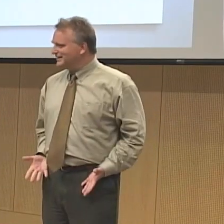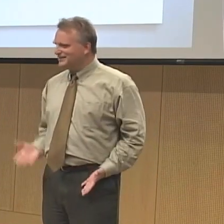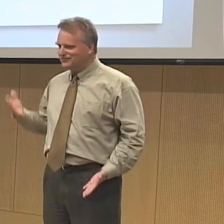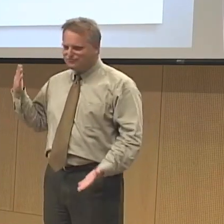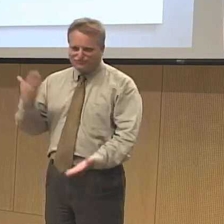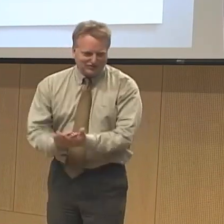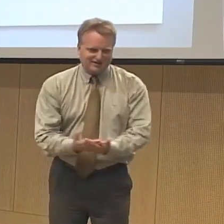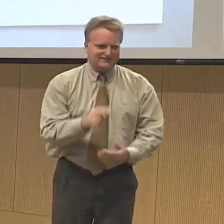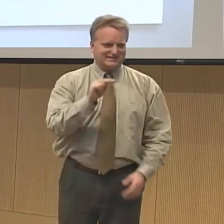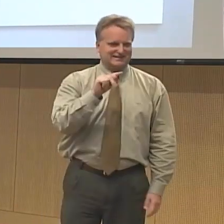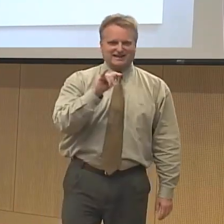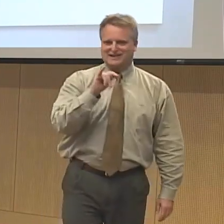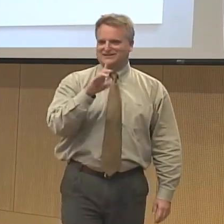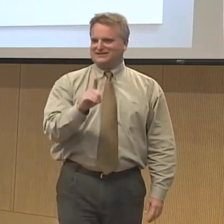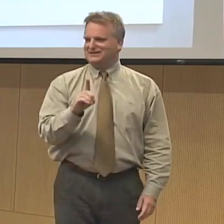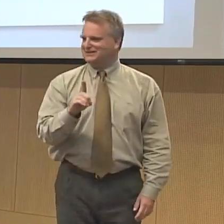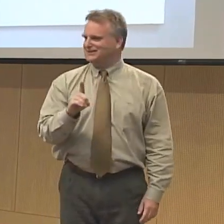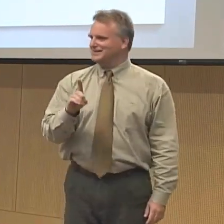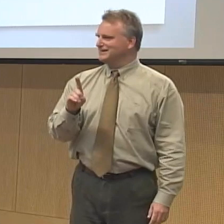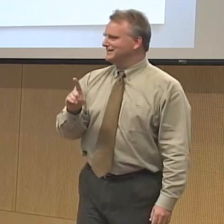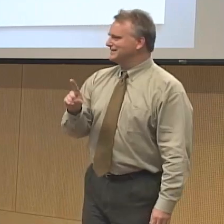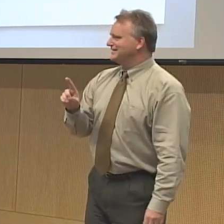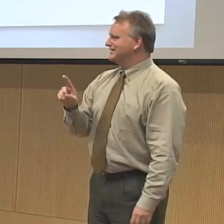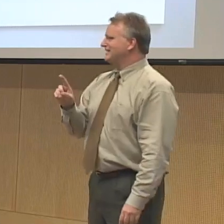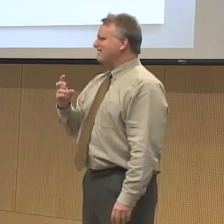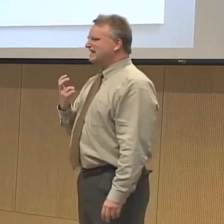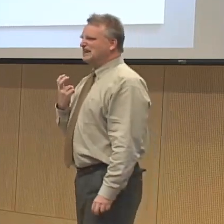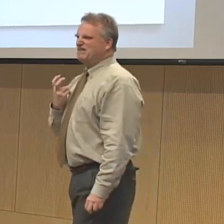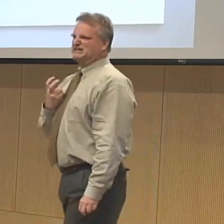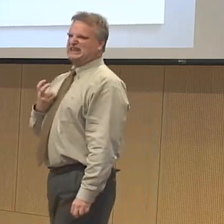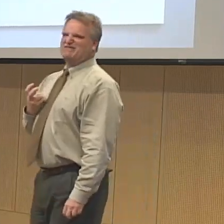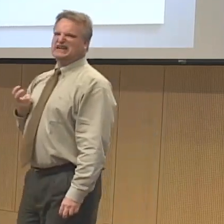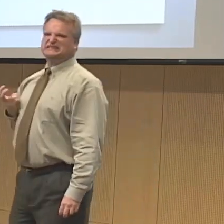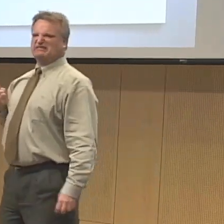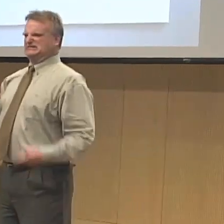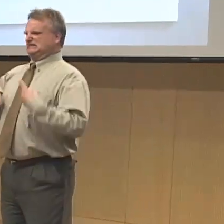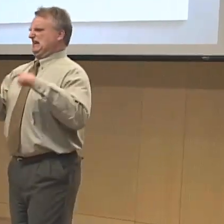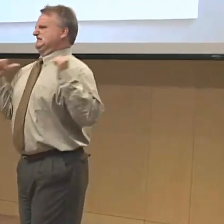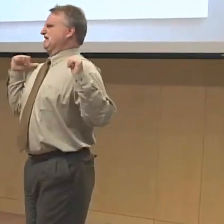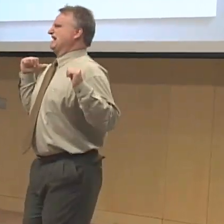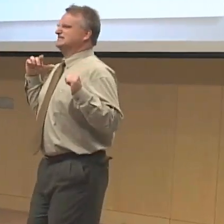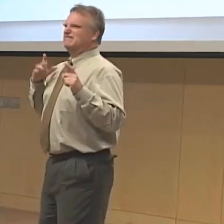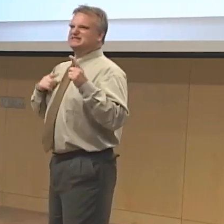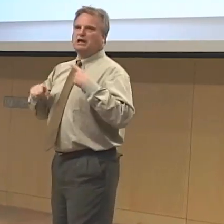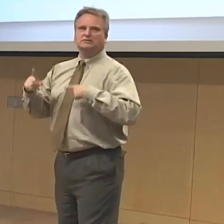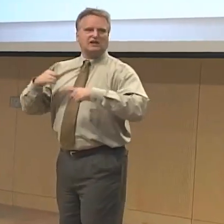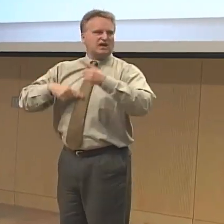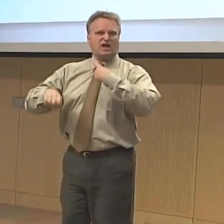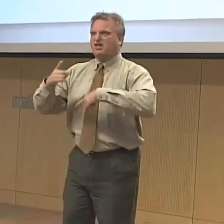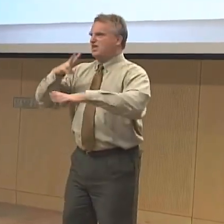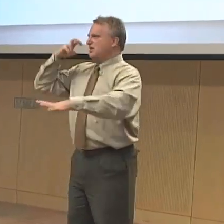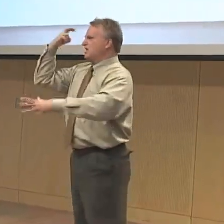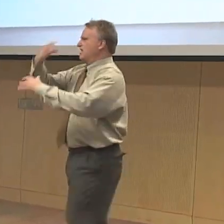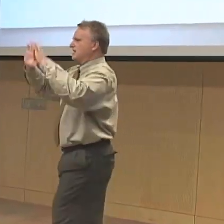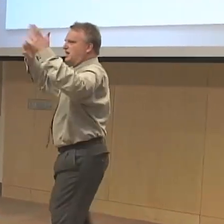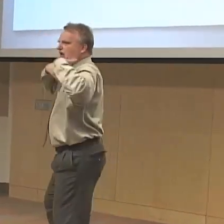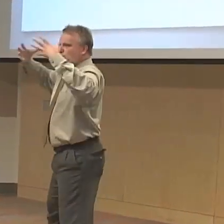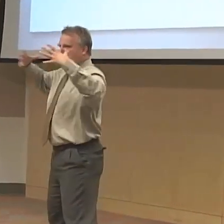them, they came to NTID, they did not sign, they tried to speak for themselves, but gradually they became members of the